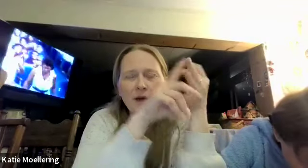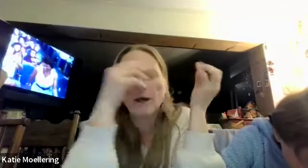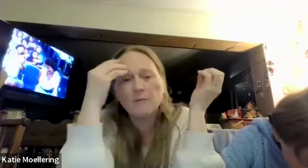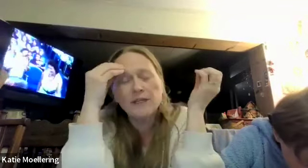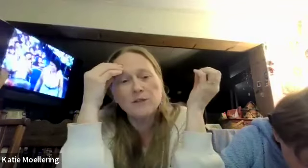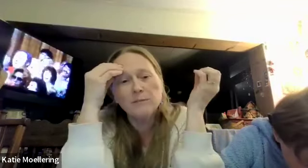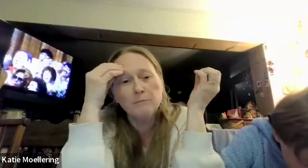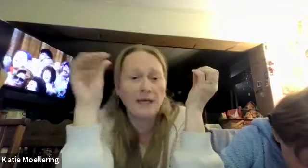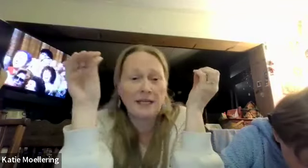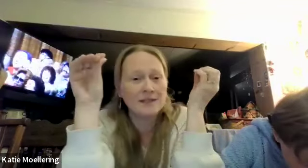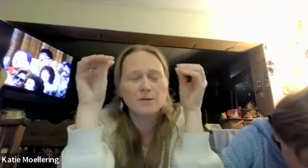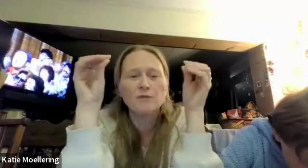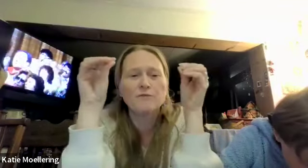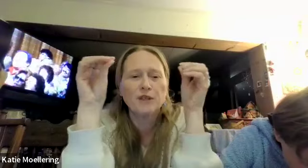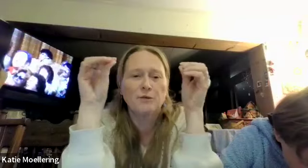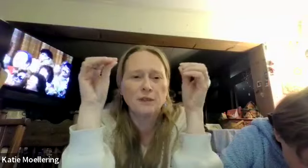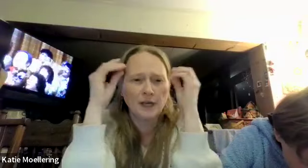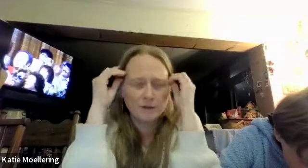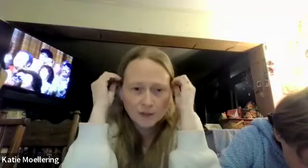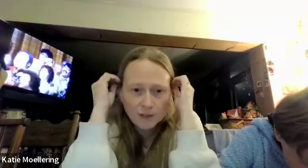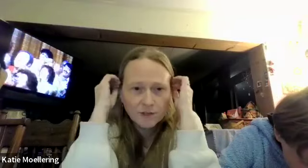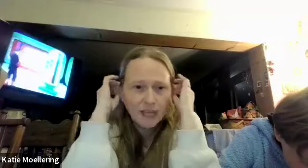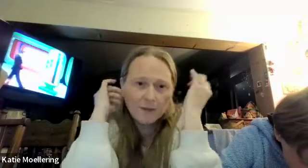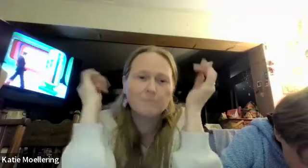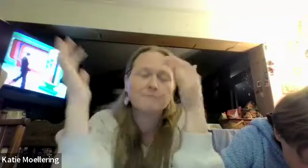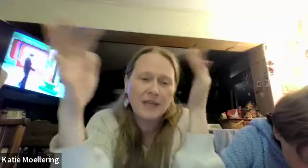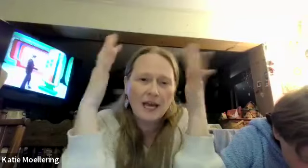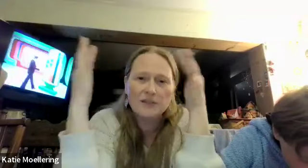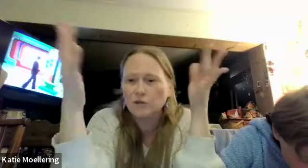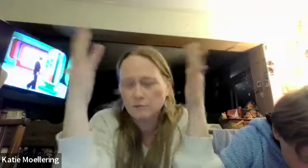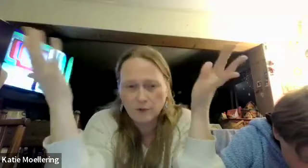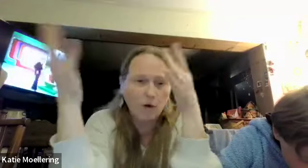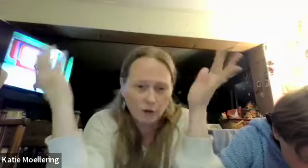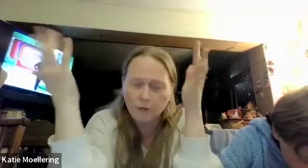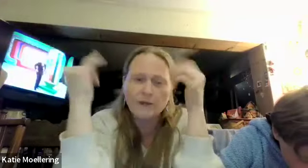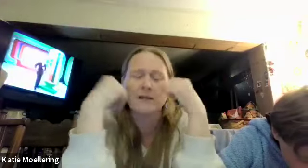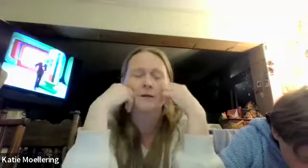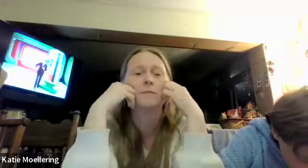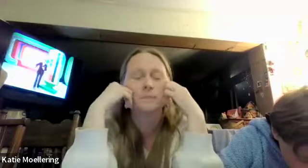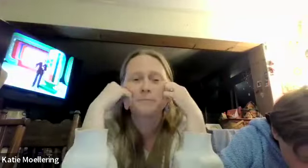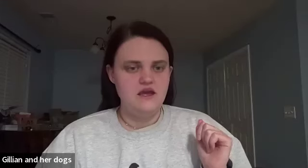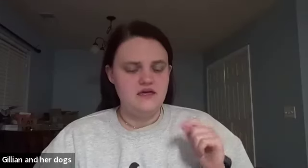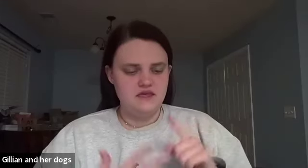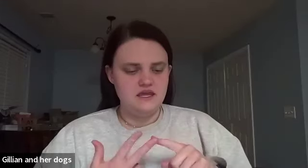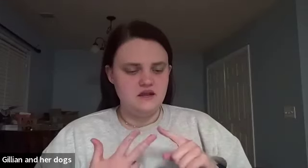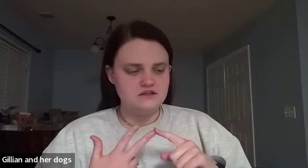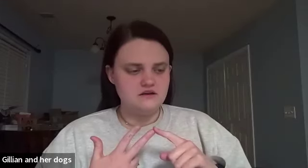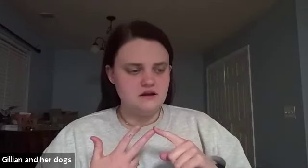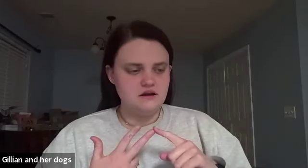else. We could do money because there were so few, you know, so that you could say cash or card or what, you know. Yeah. And then also I think